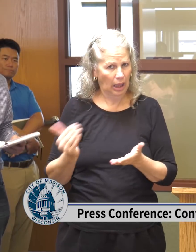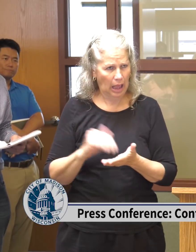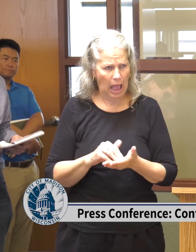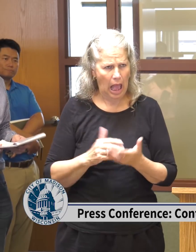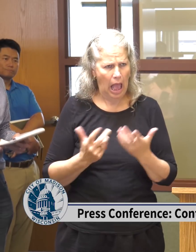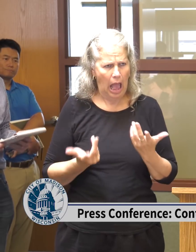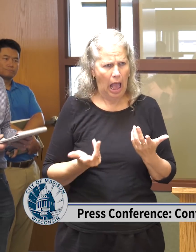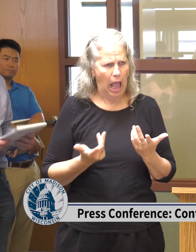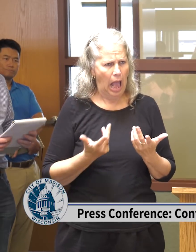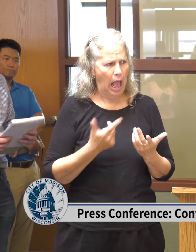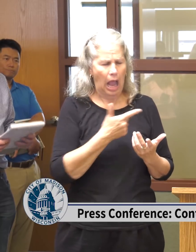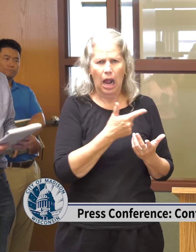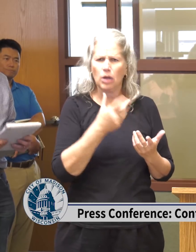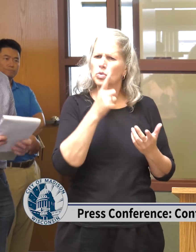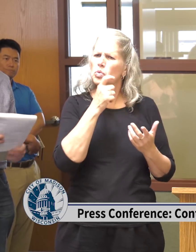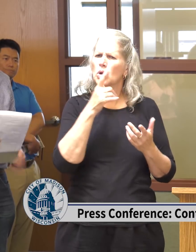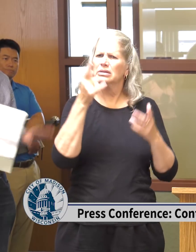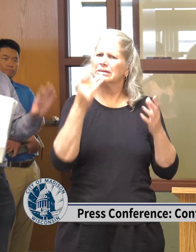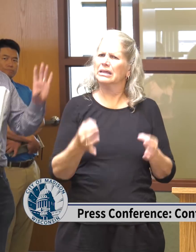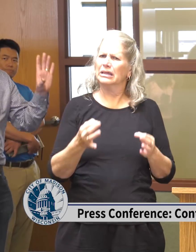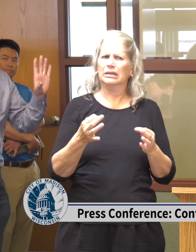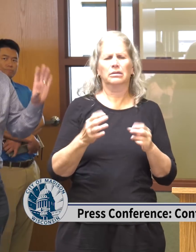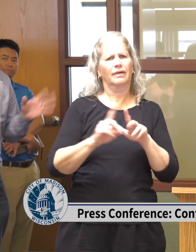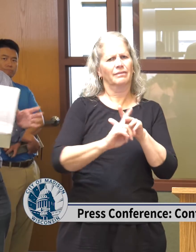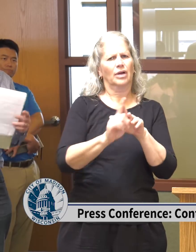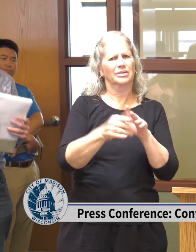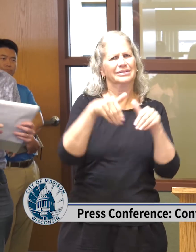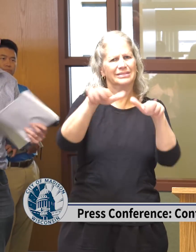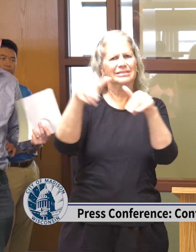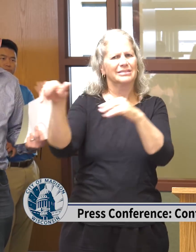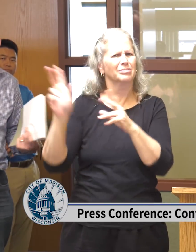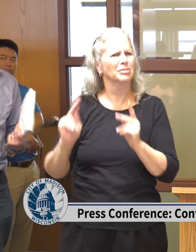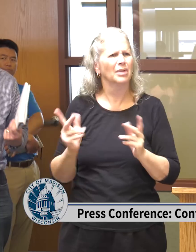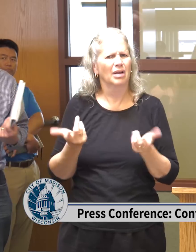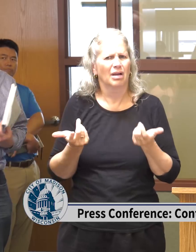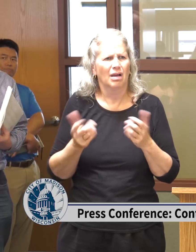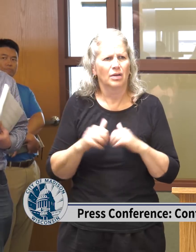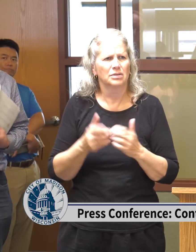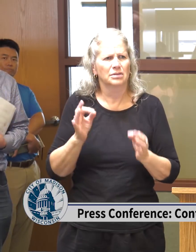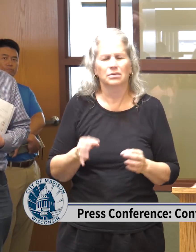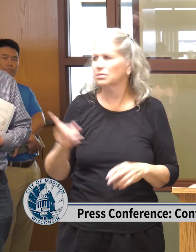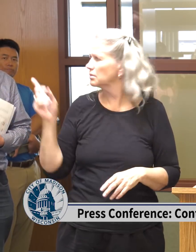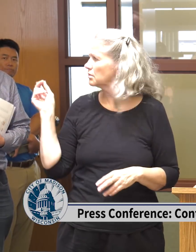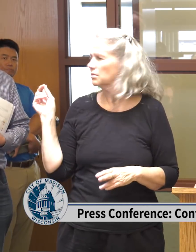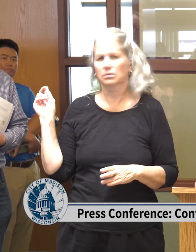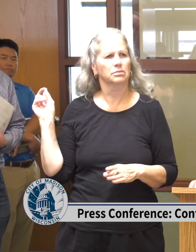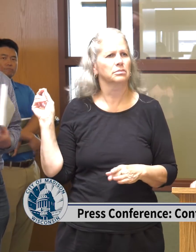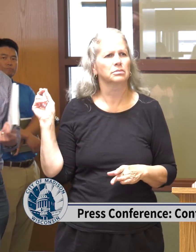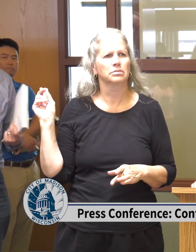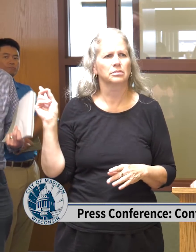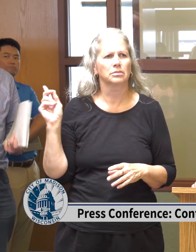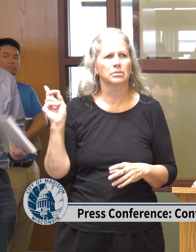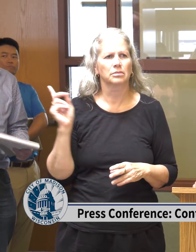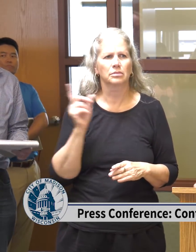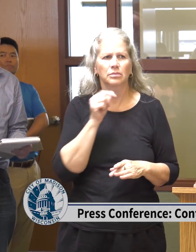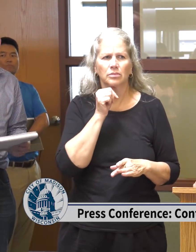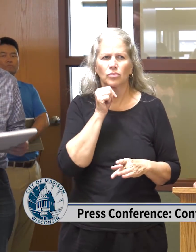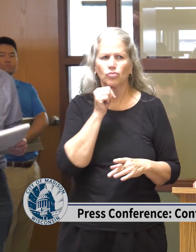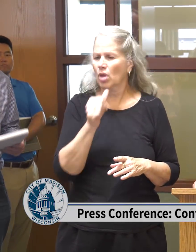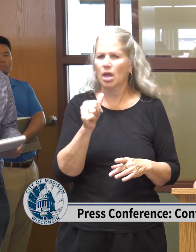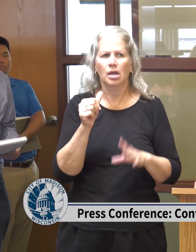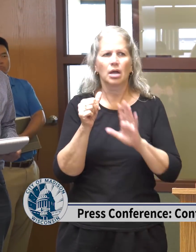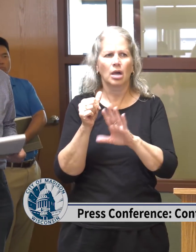evacuate? It depends upon the. We aren't looking at the rain causing an evacuation.